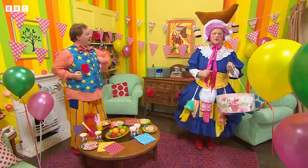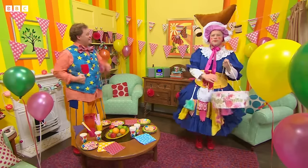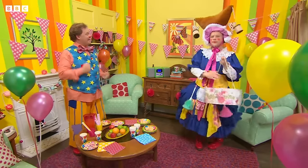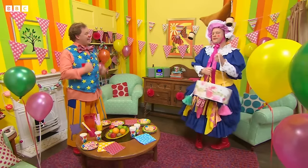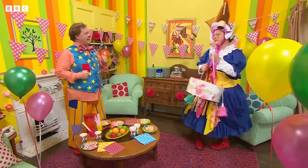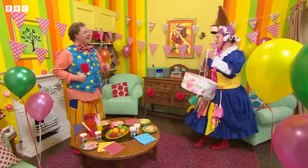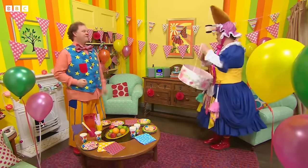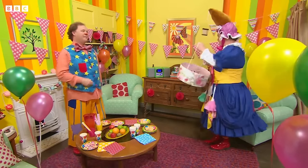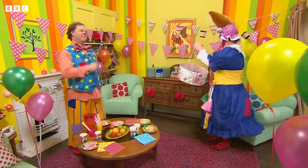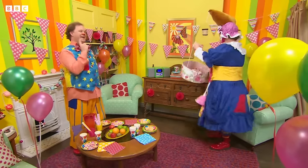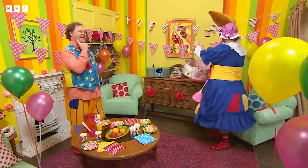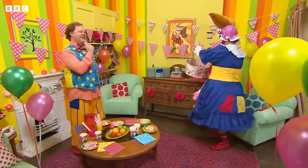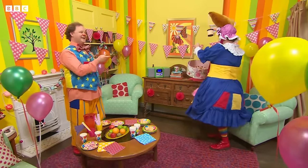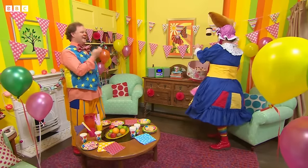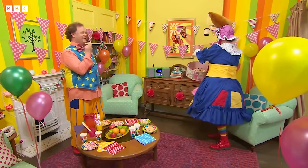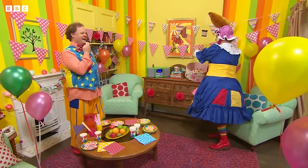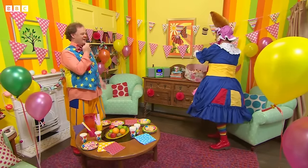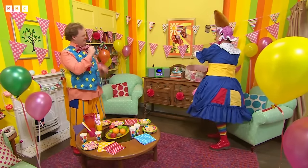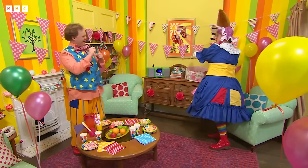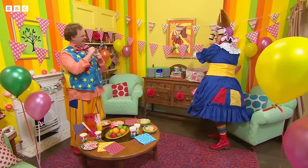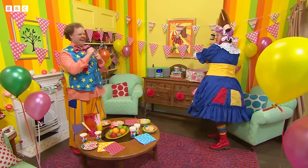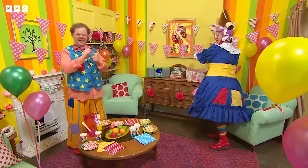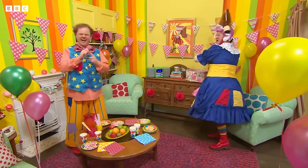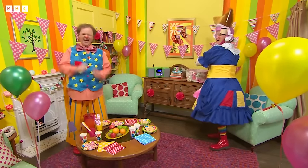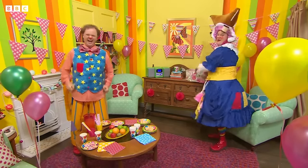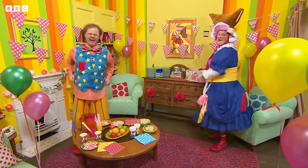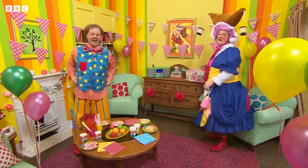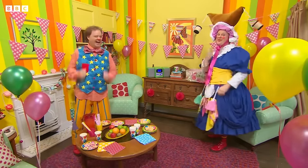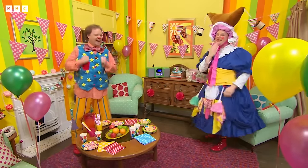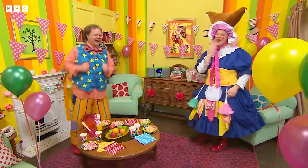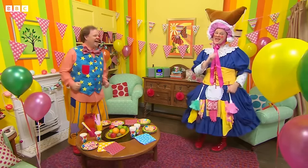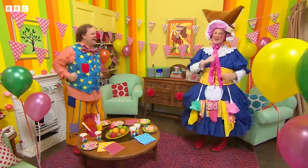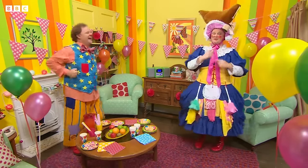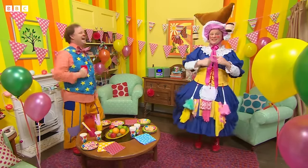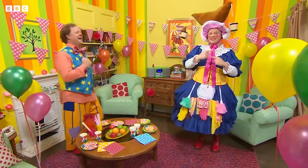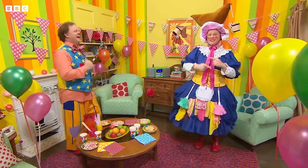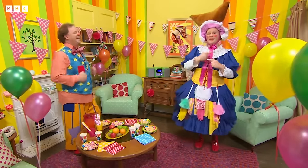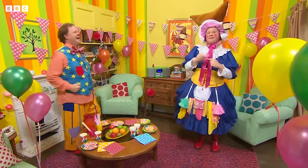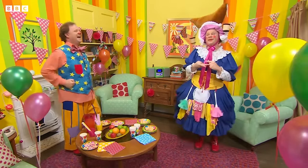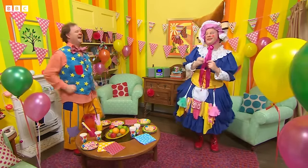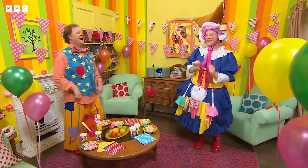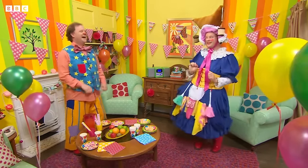party for being you, Aunt Polly. Oh, thank you, Mr. Tumble.